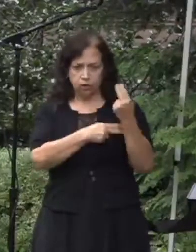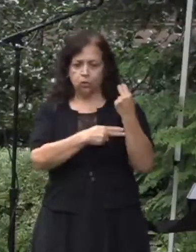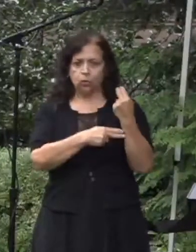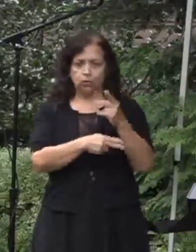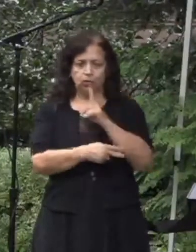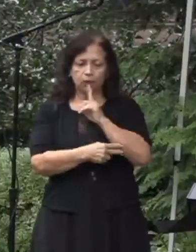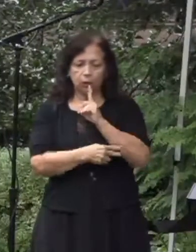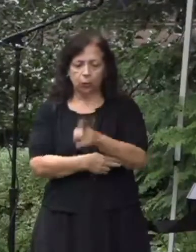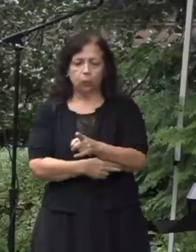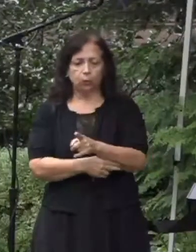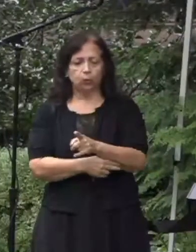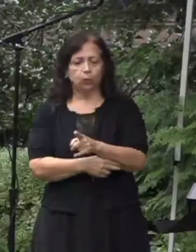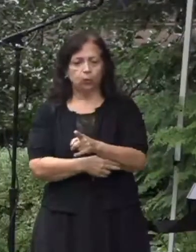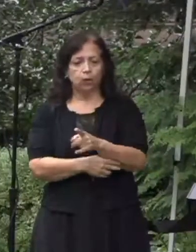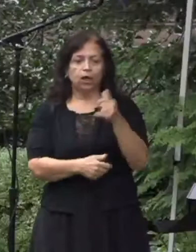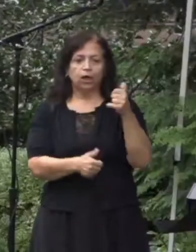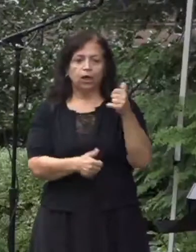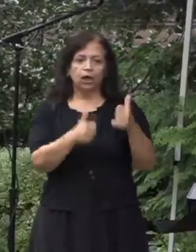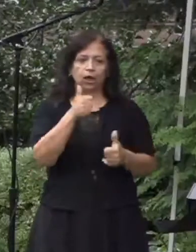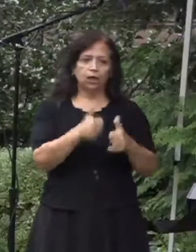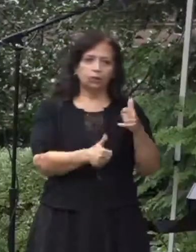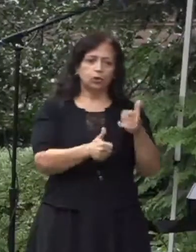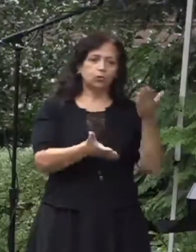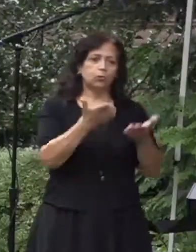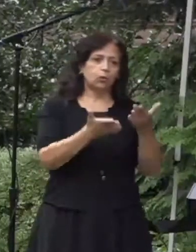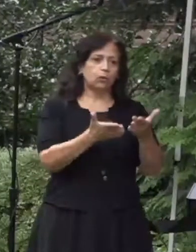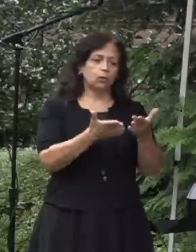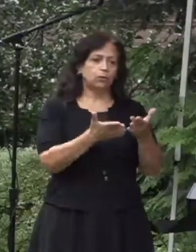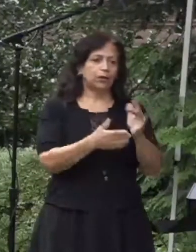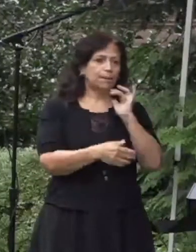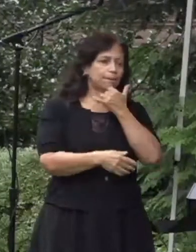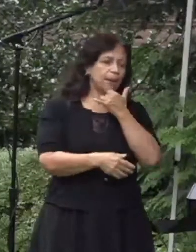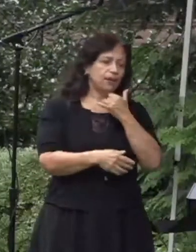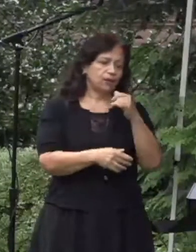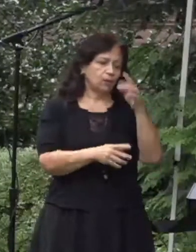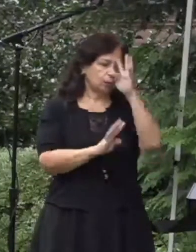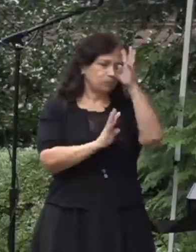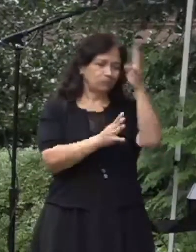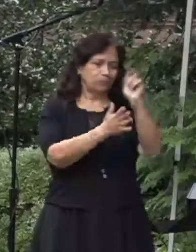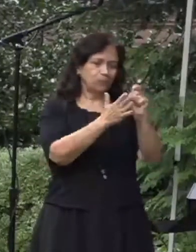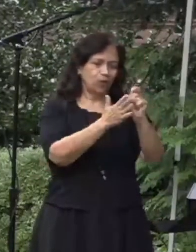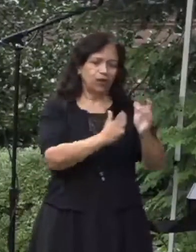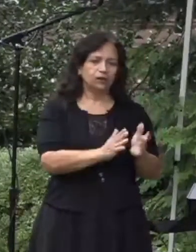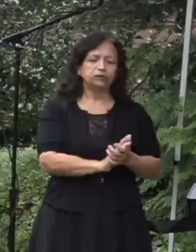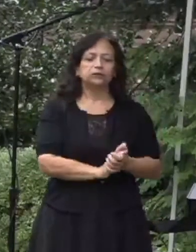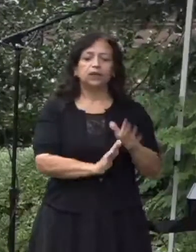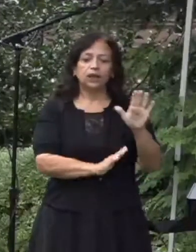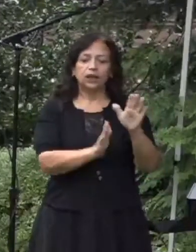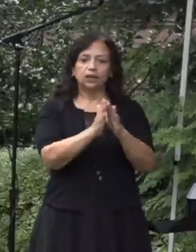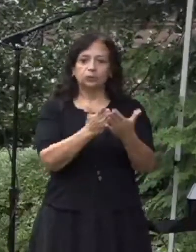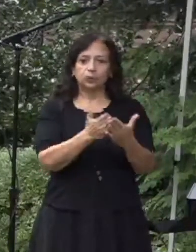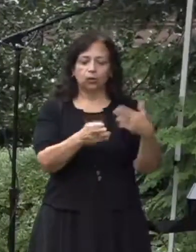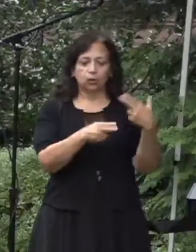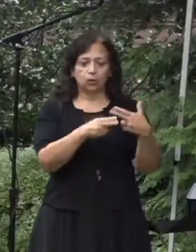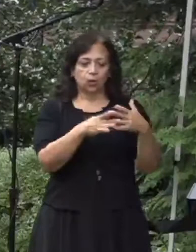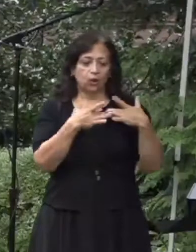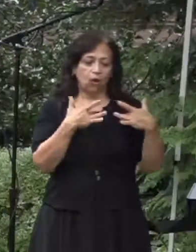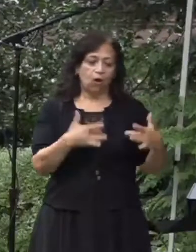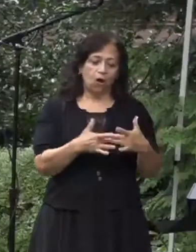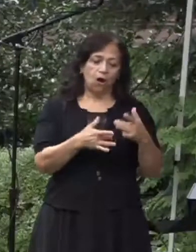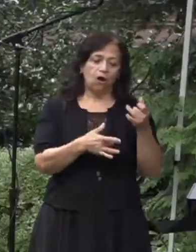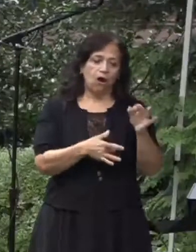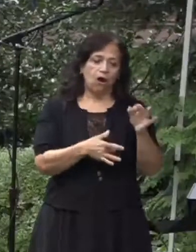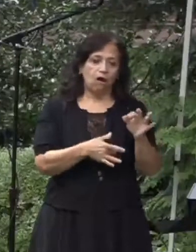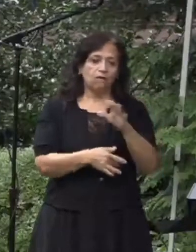historically true and which were probably just myths. In his book, The Heart of